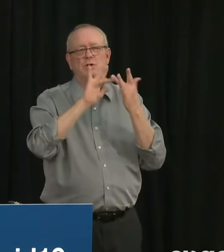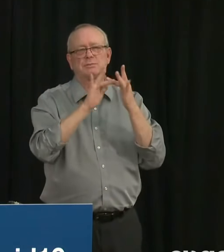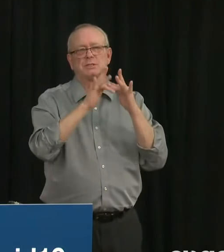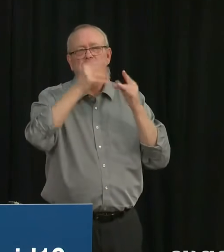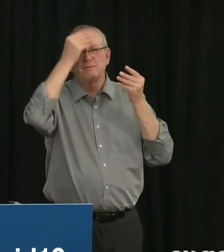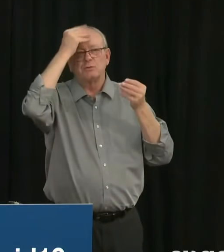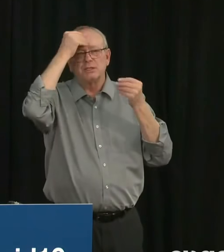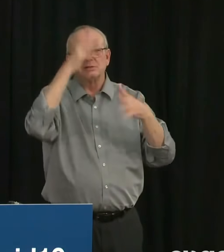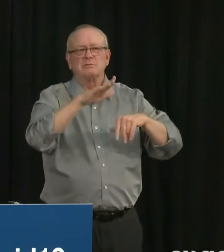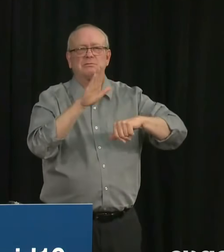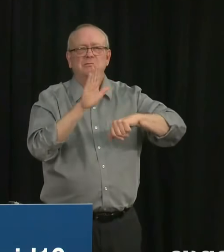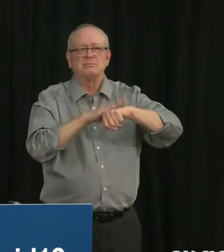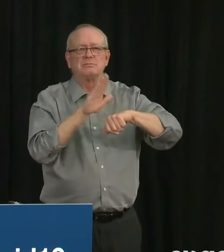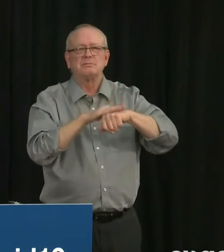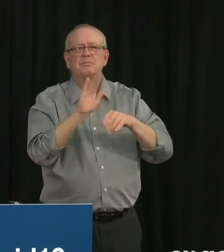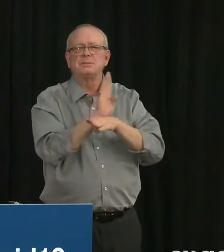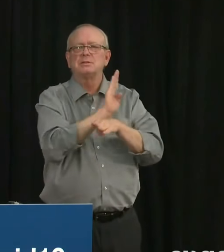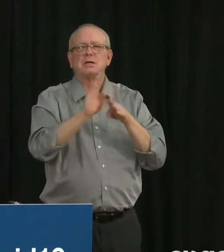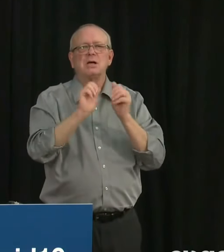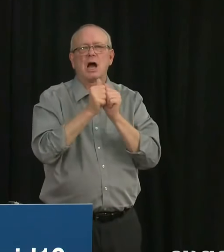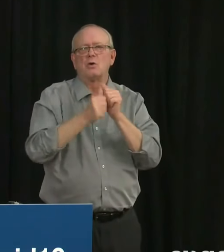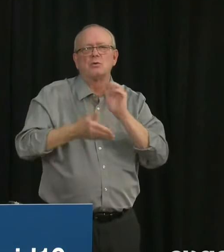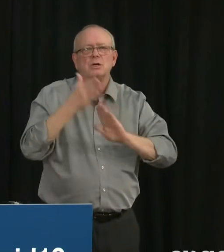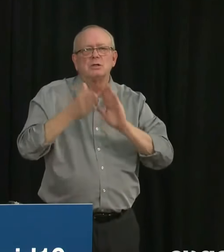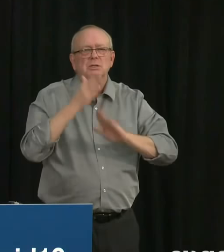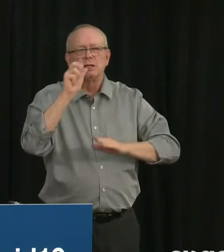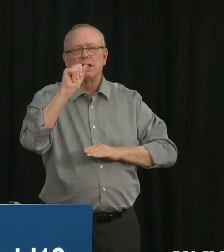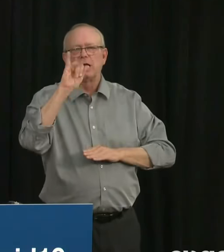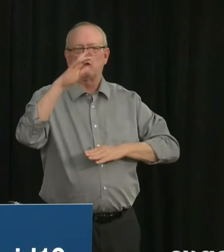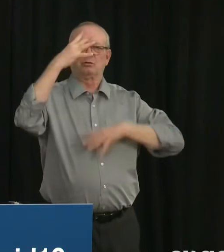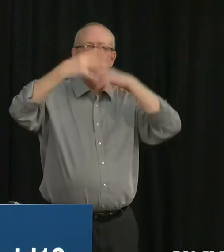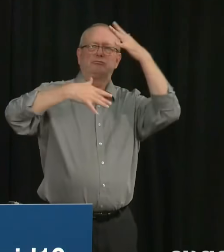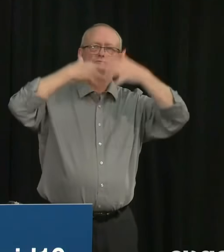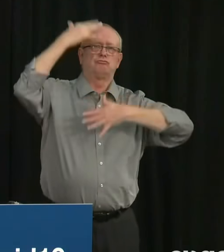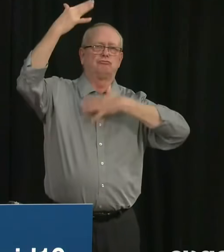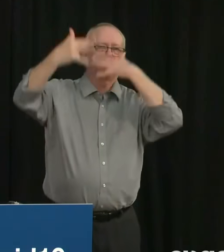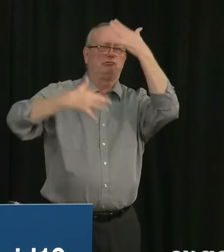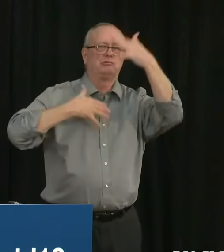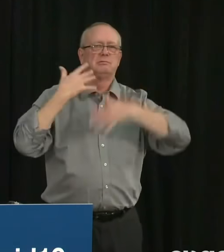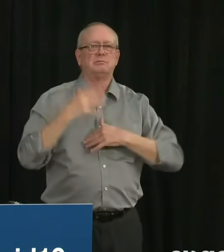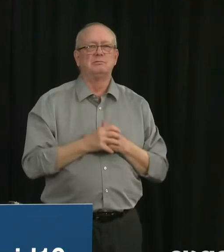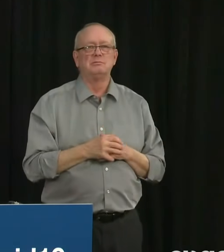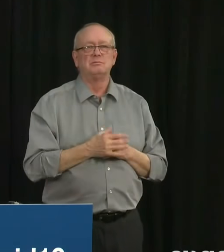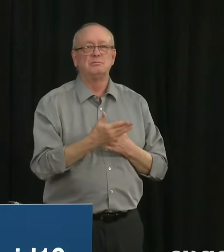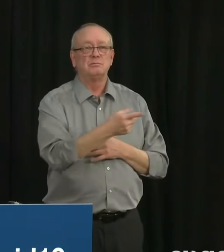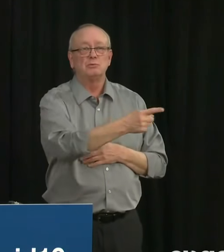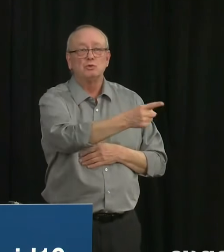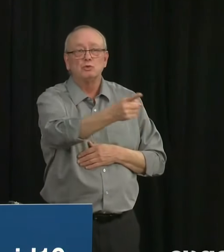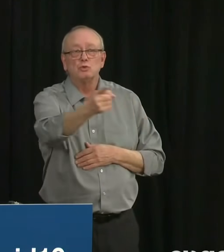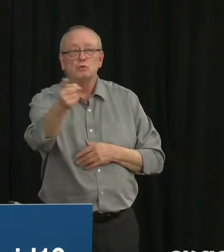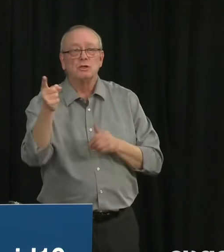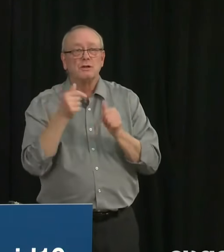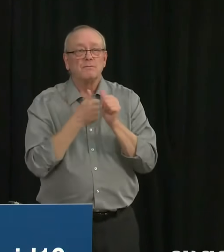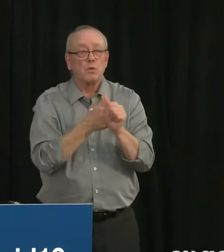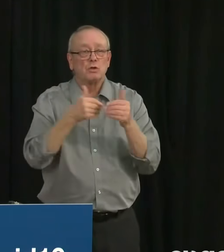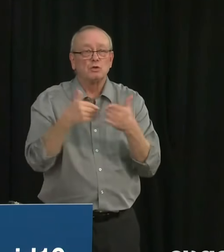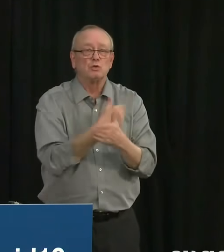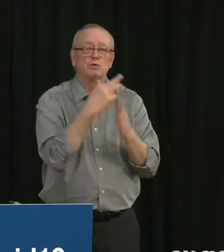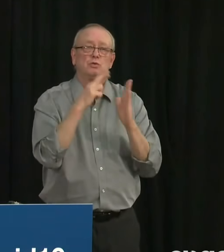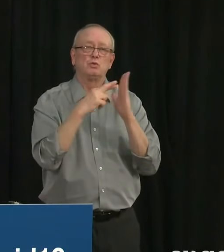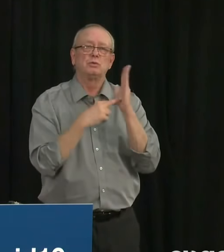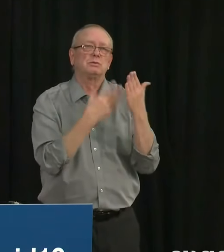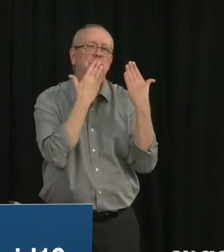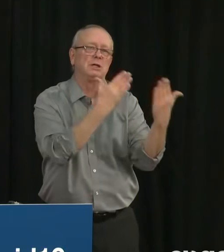I want to thank everyone who is making a special effort to comply with the new mandatory and expanded public health measures. I know it